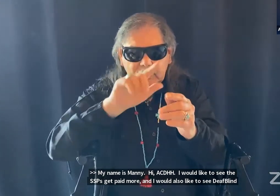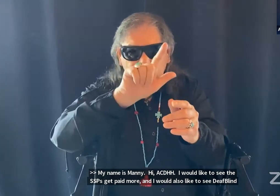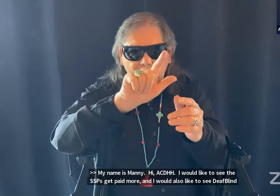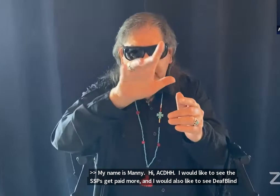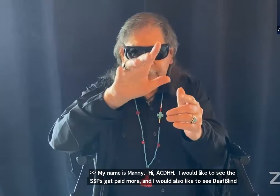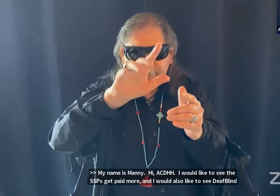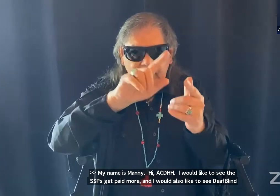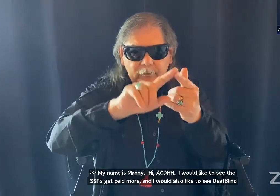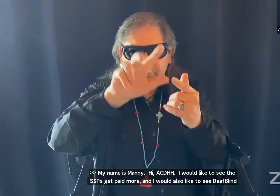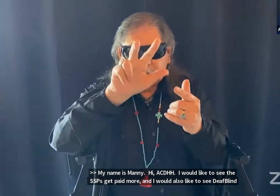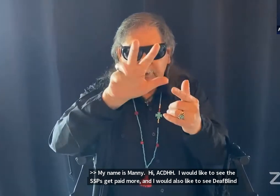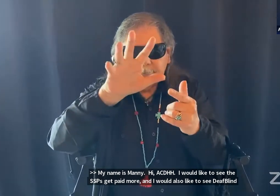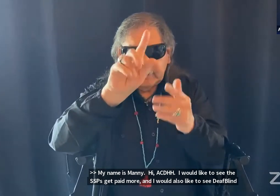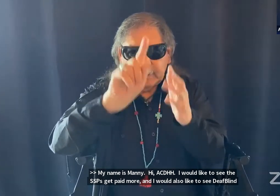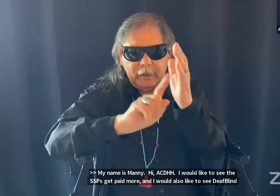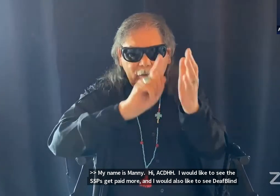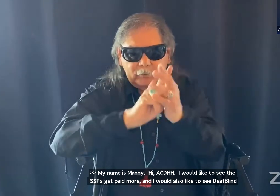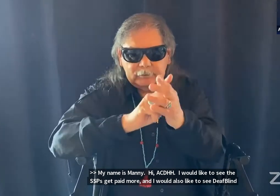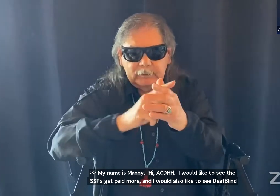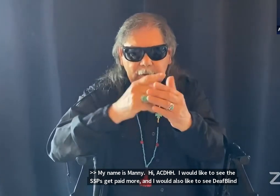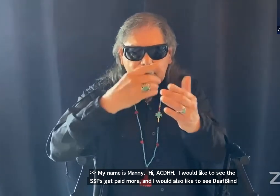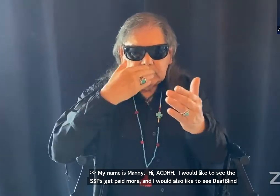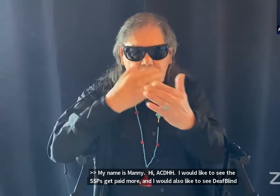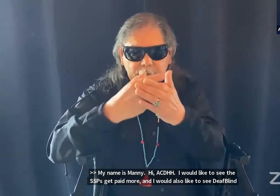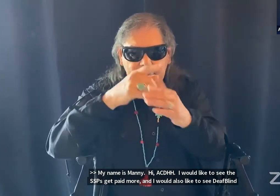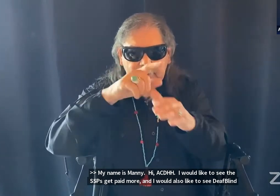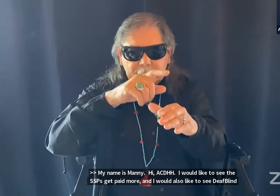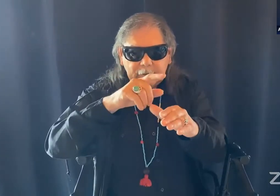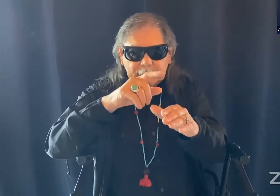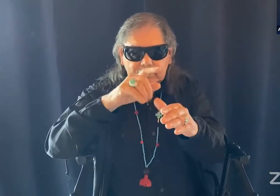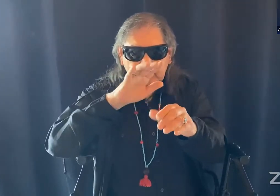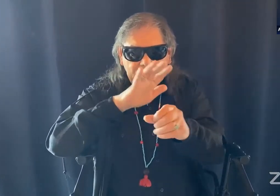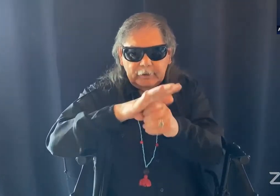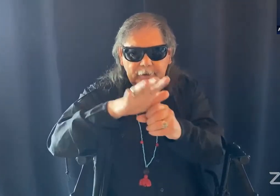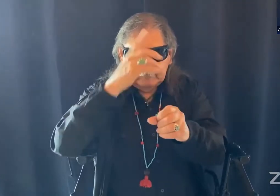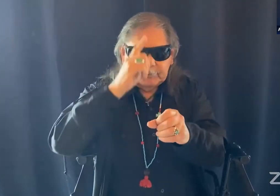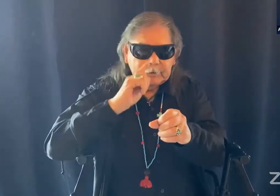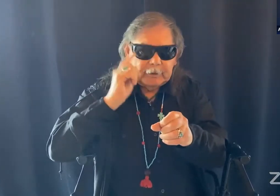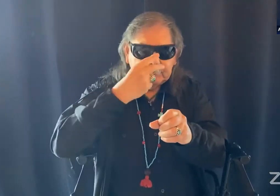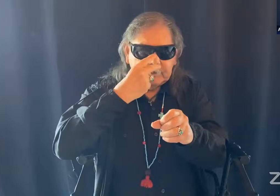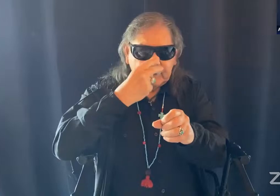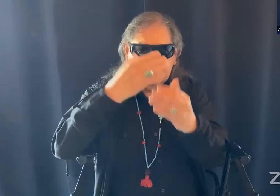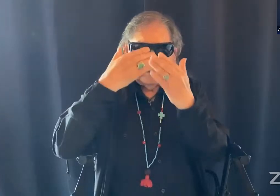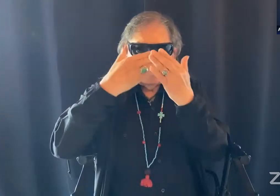are not enough. It'd be better if we had 25 to 35 hours.